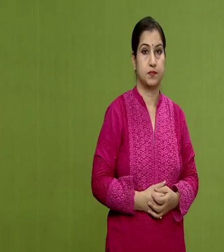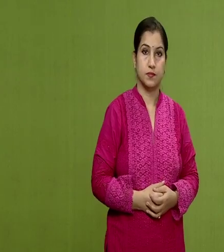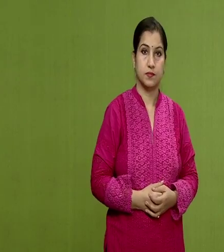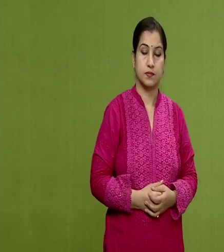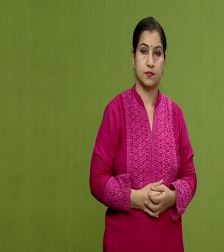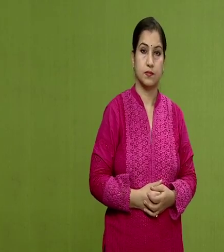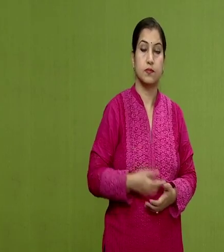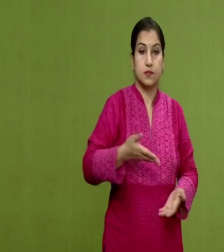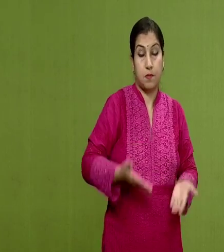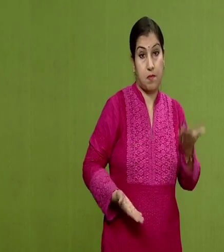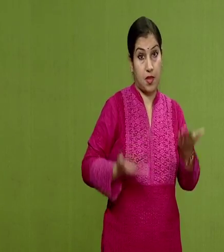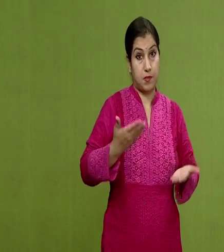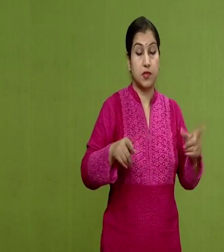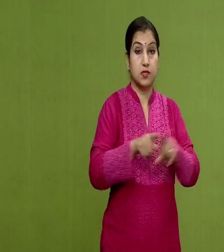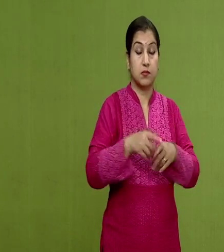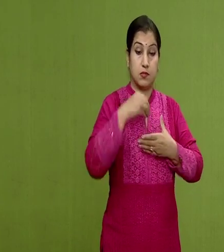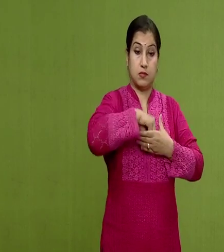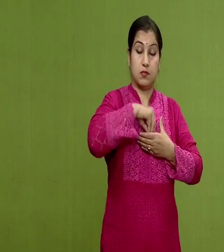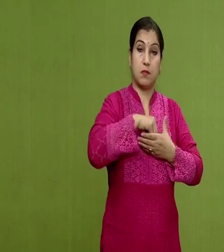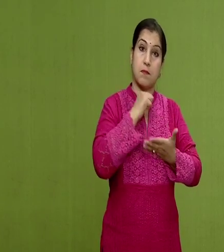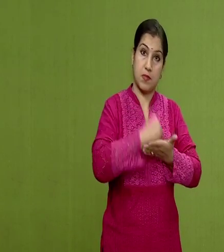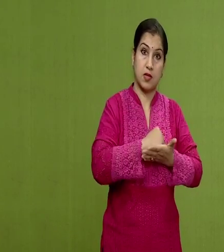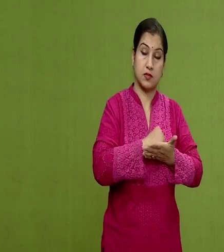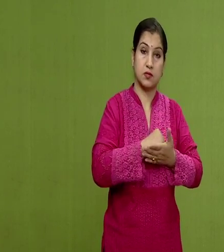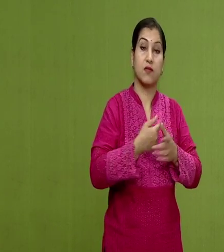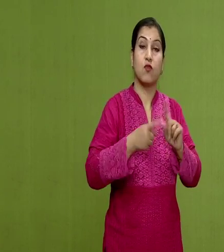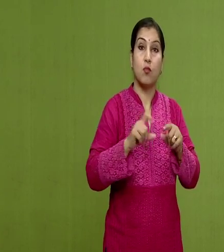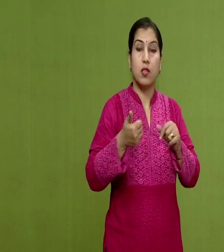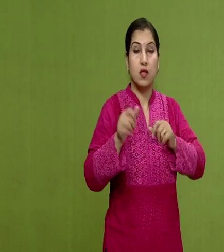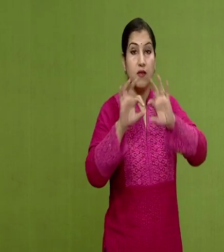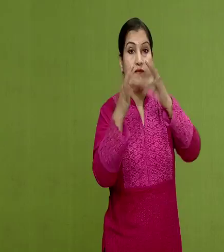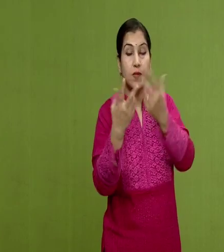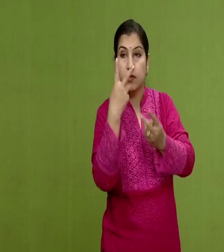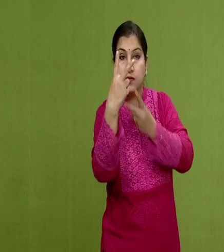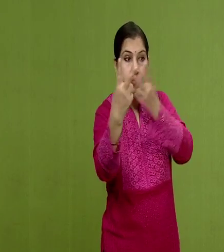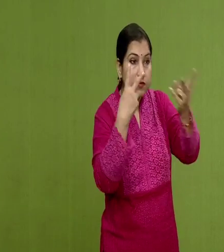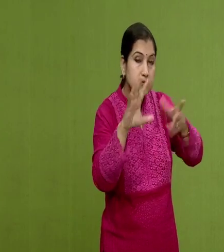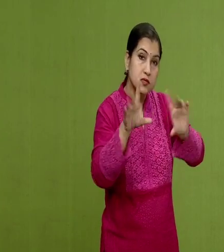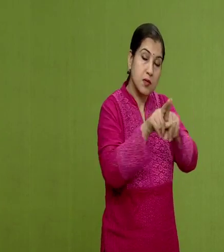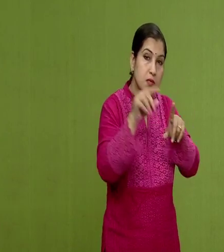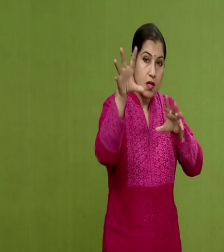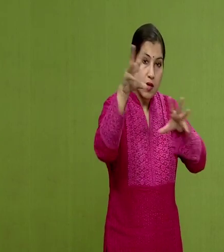We may also imbibe them from other family members,